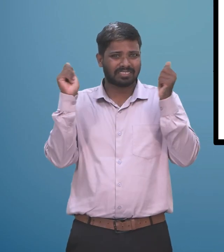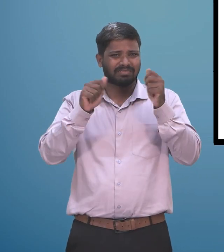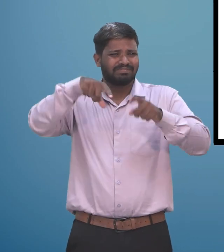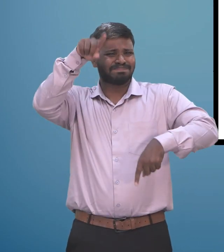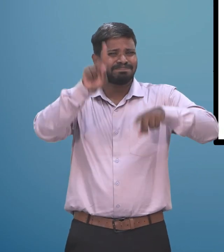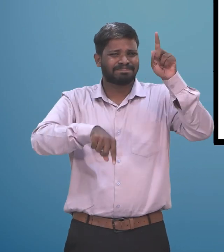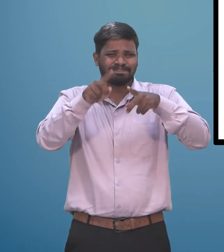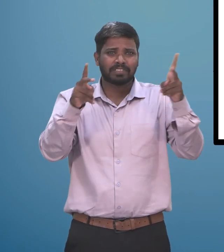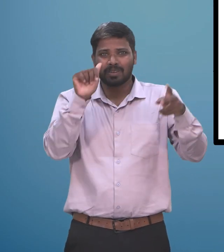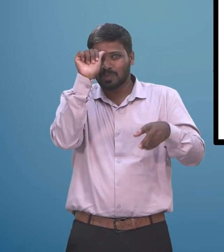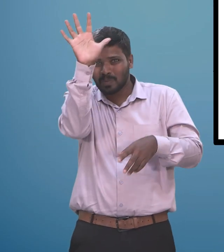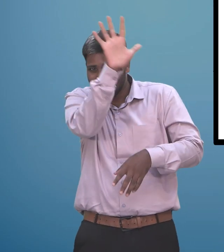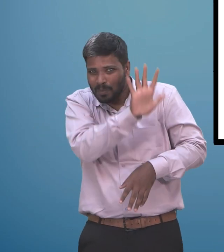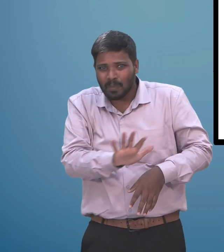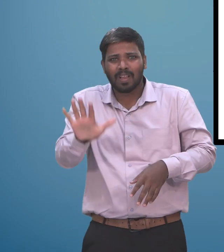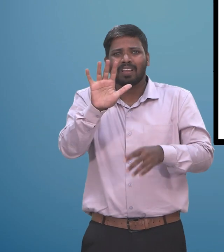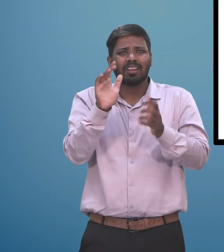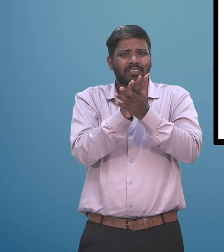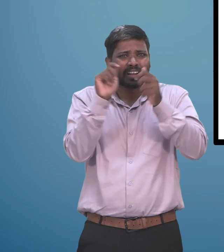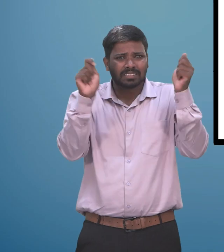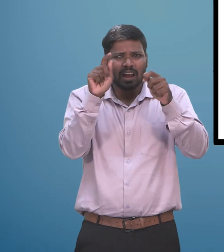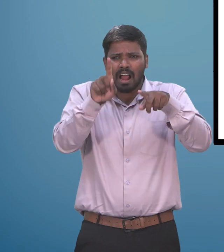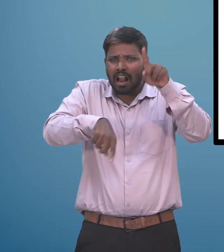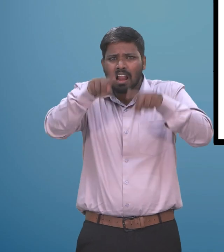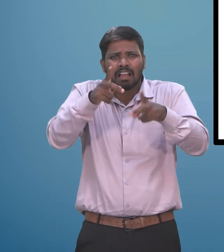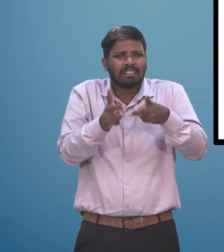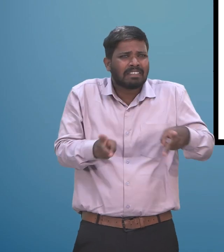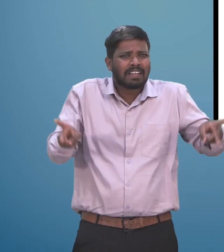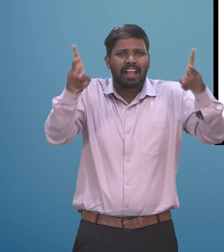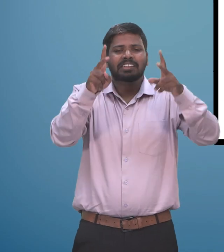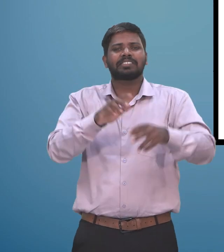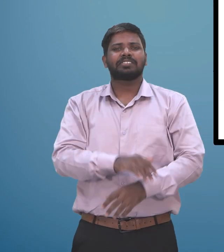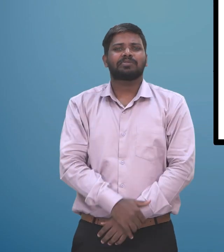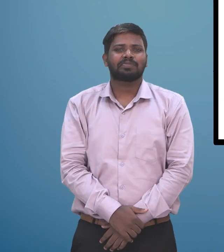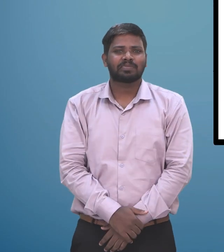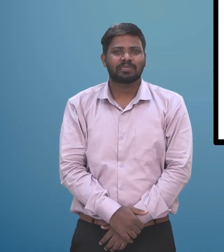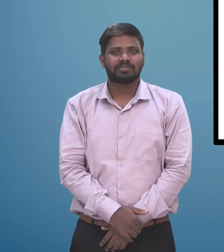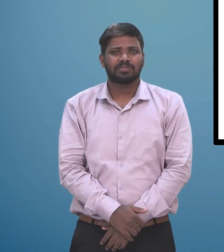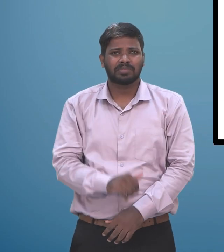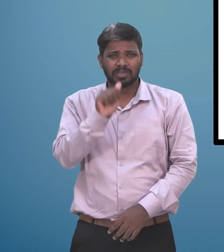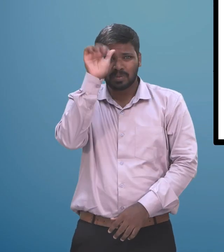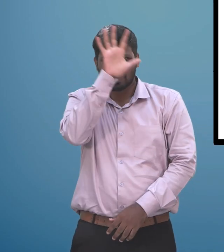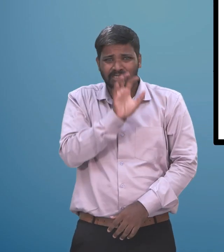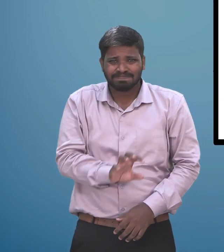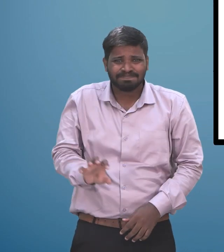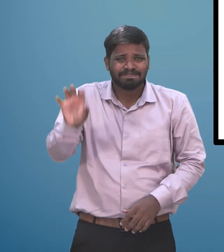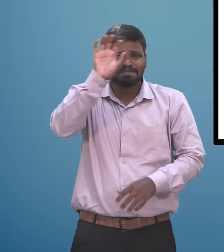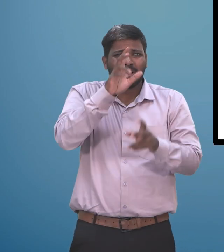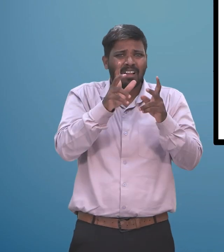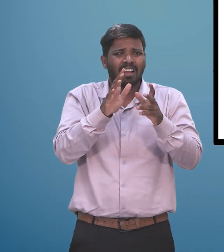Festivals galore. There is an immense variety of festivals in India. You may have noticed that a few